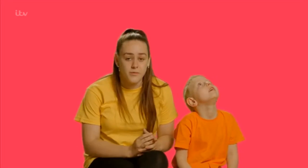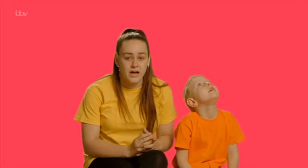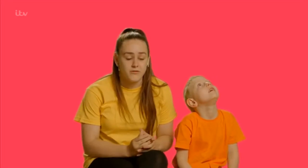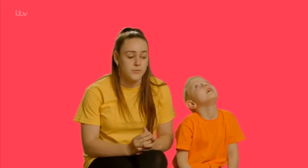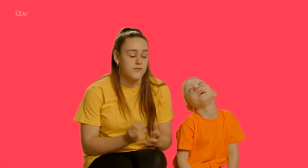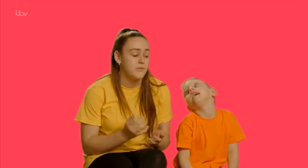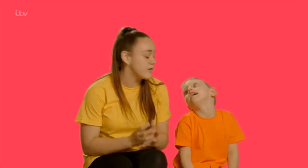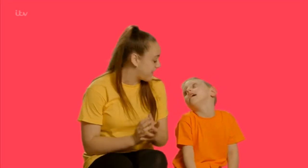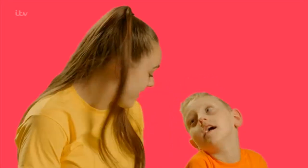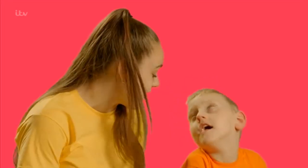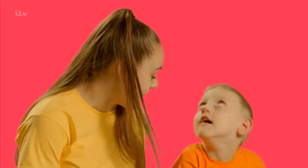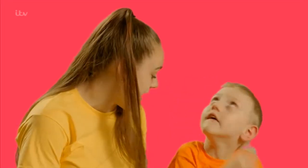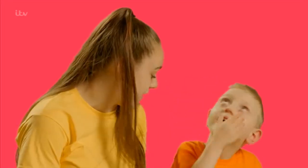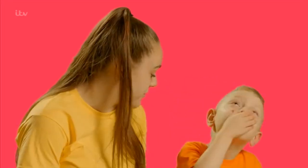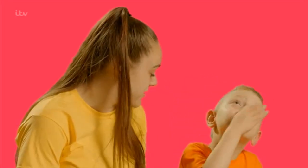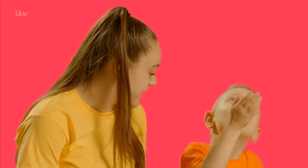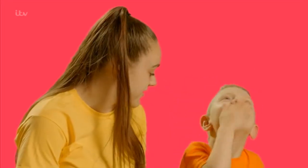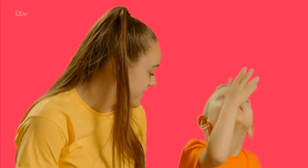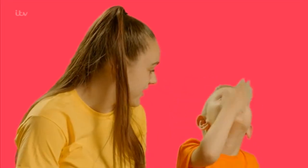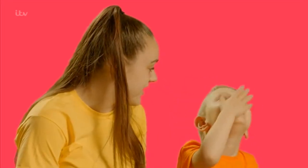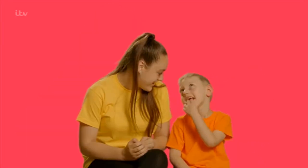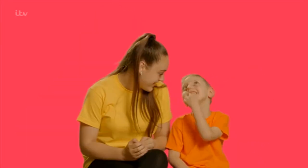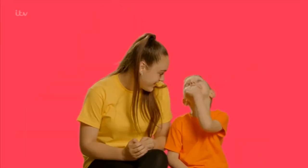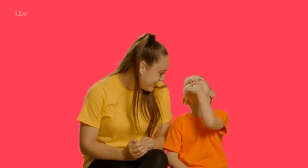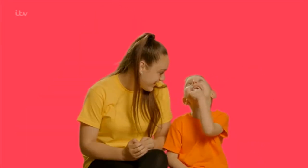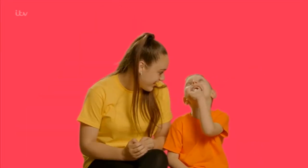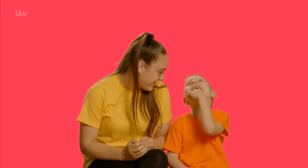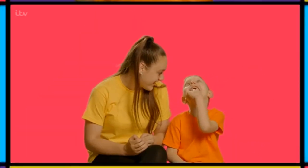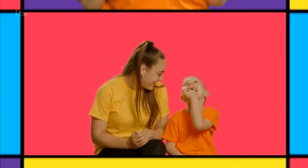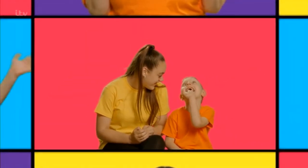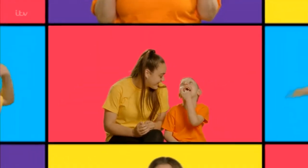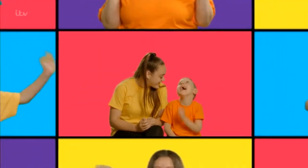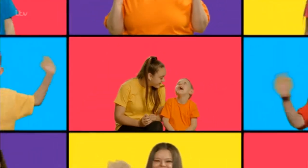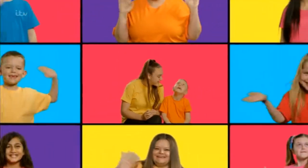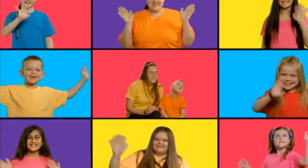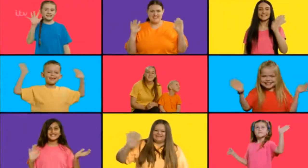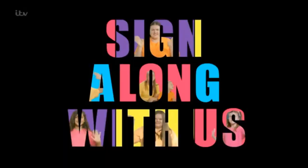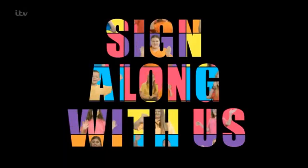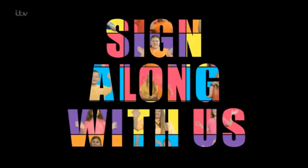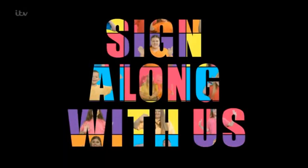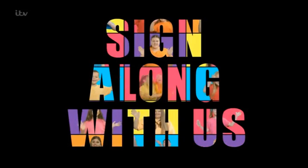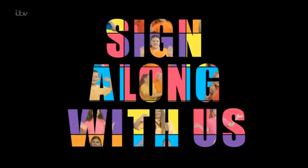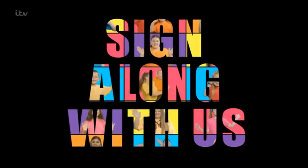our group if we could get to the final, wouldn't it, Christian? Yeah!